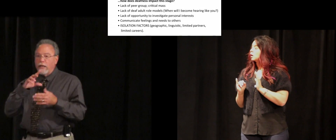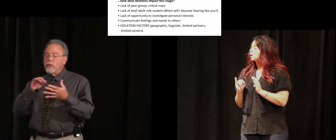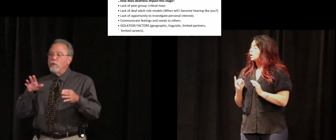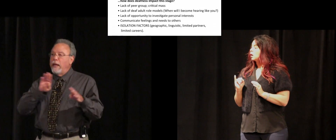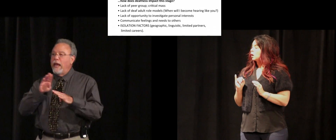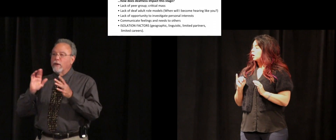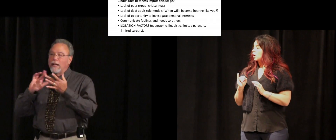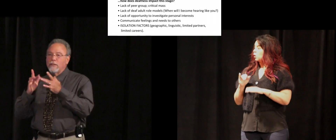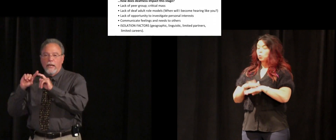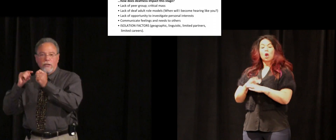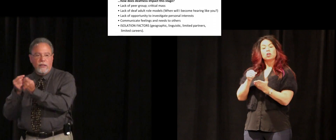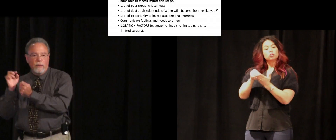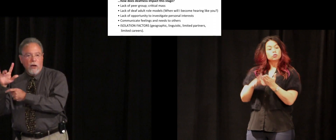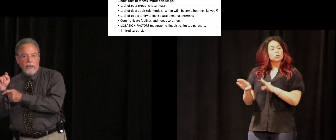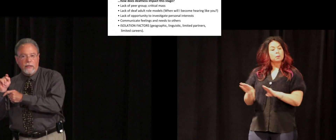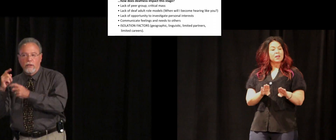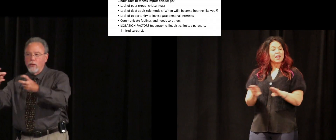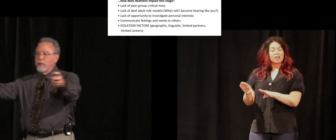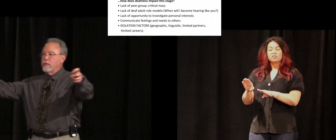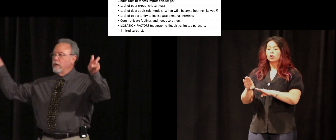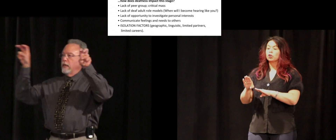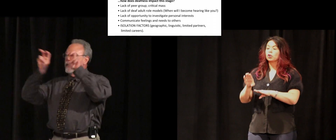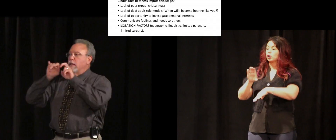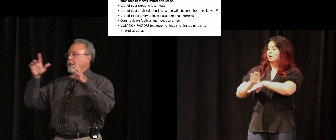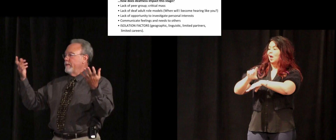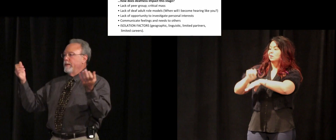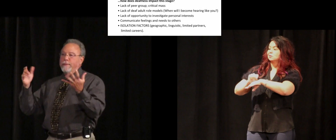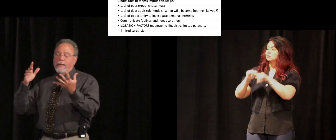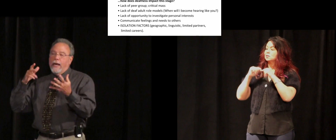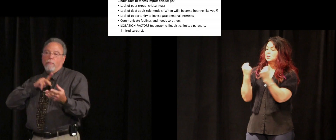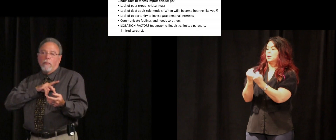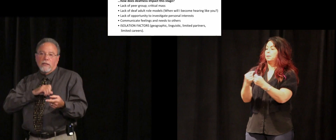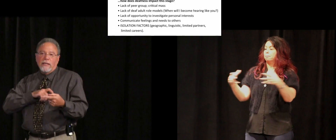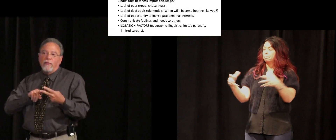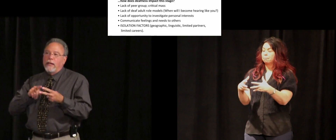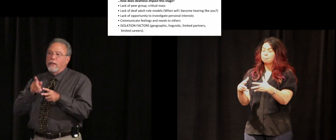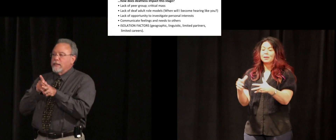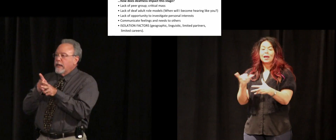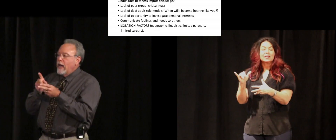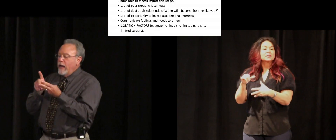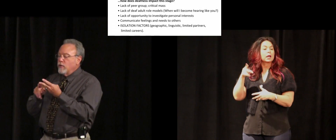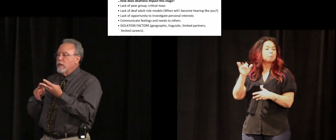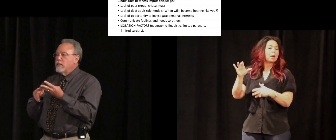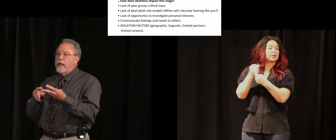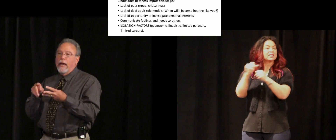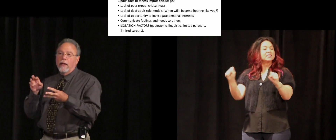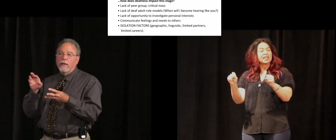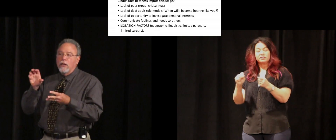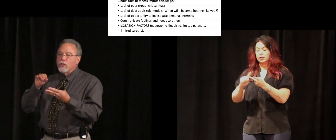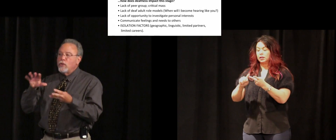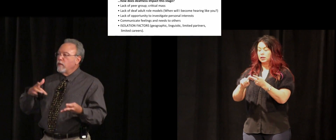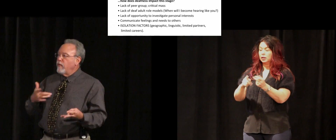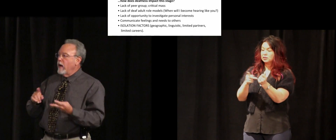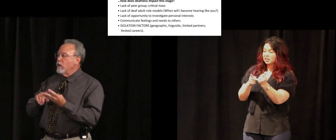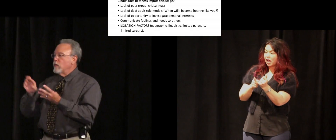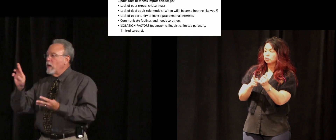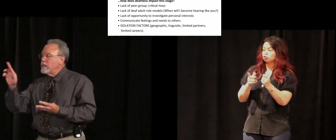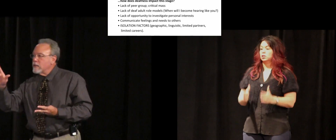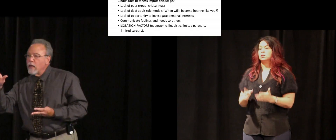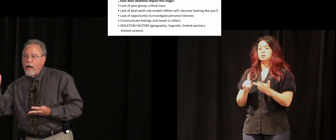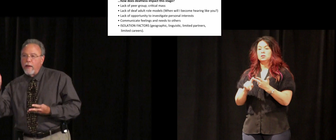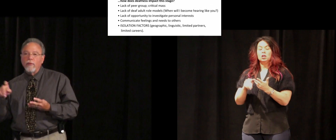was taught that there are good emotions, there are bad emotions. There are positive ones, yay. There are negative ones, run like hell.